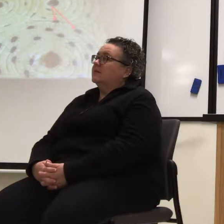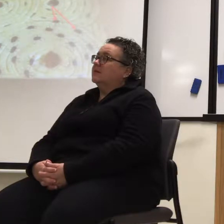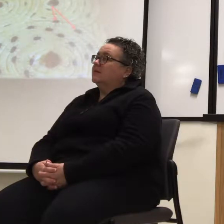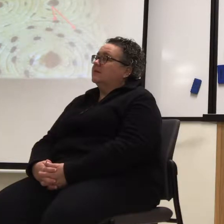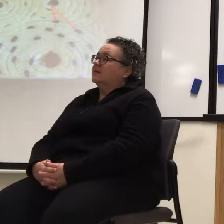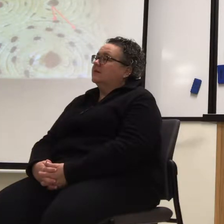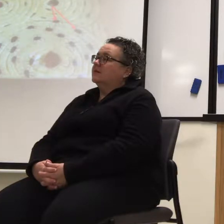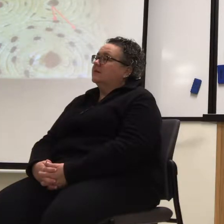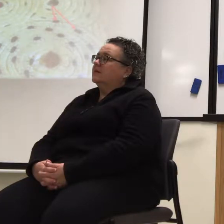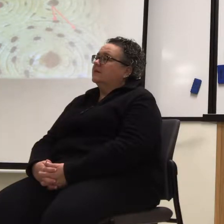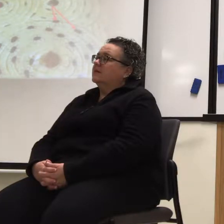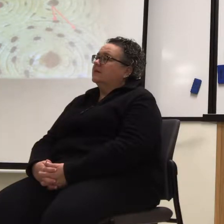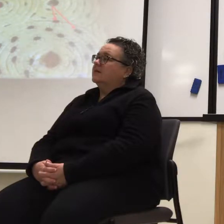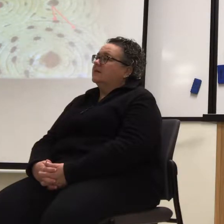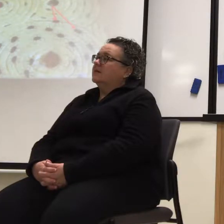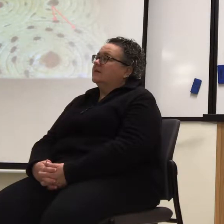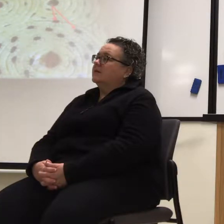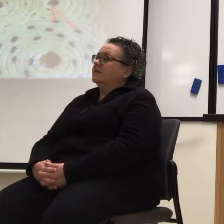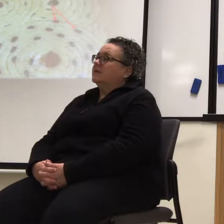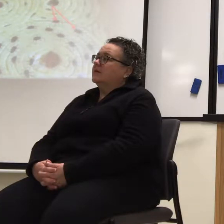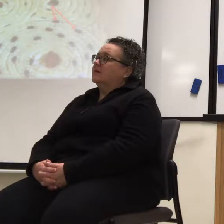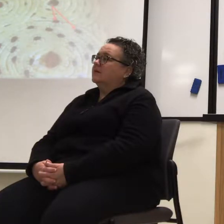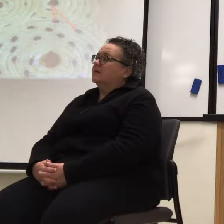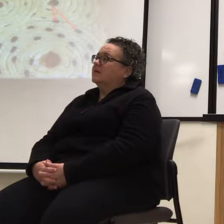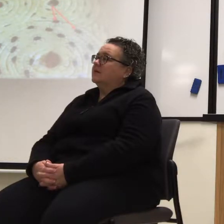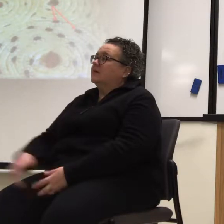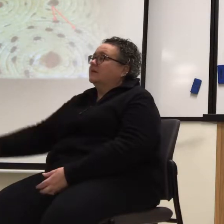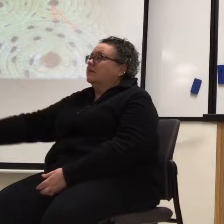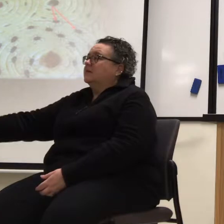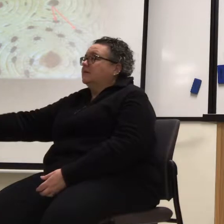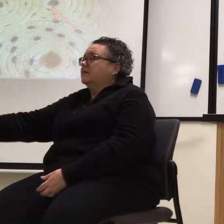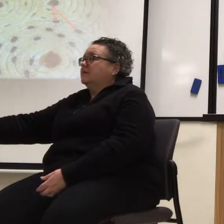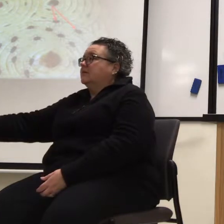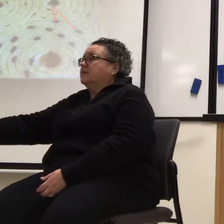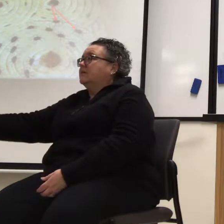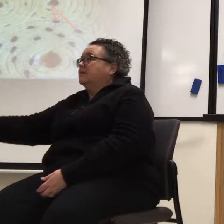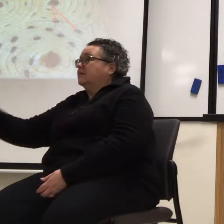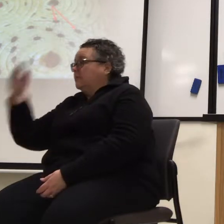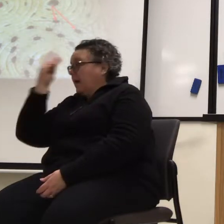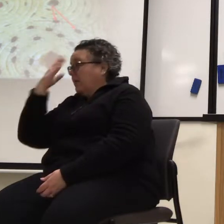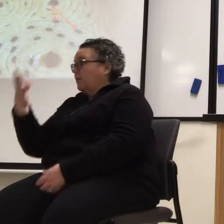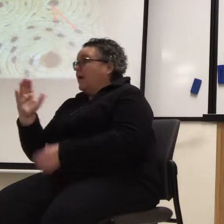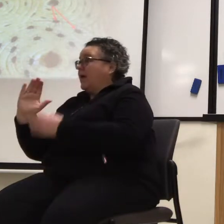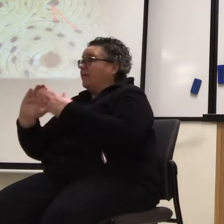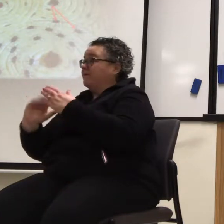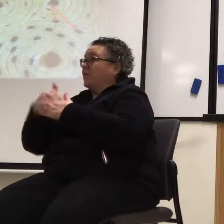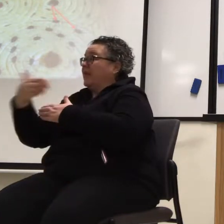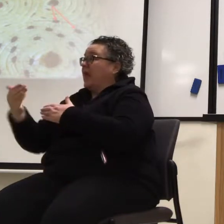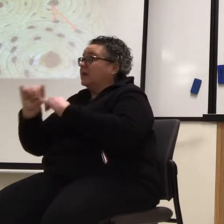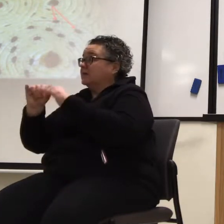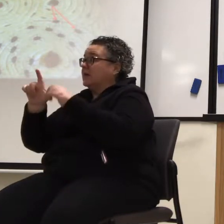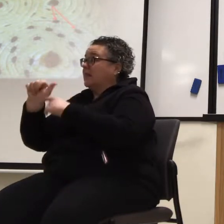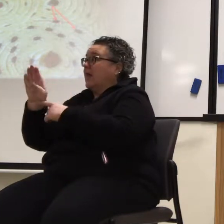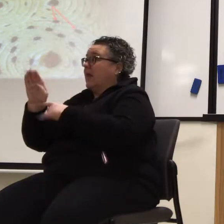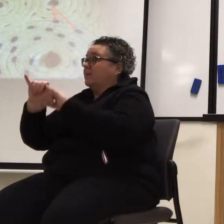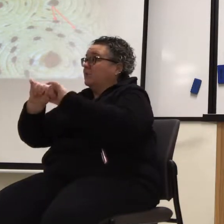And by the way, as you're doing this, for your next lab quiz, these are the kinds of things I'm going to ask you, so let's get them down now.